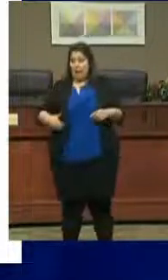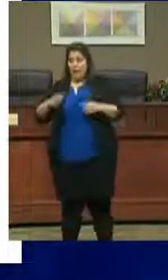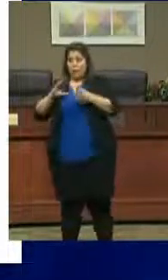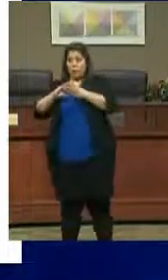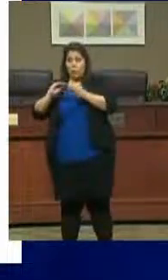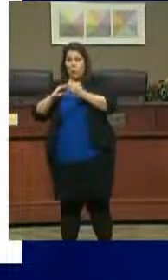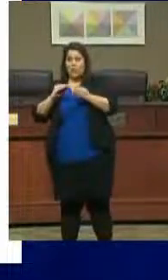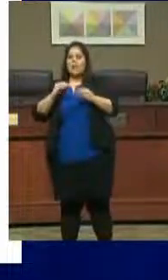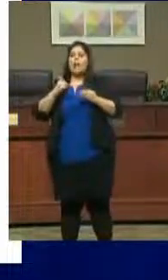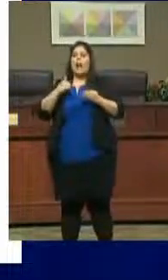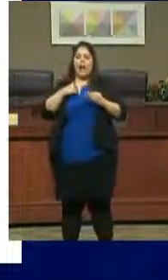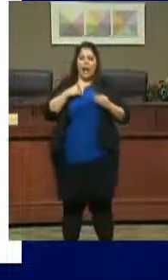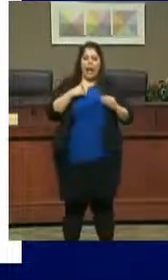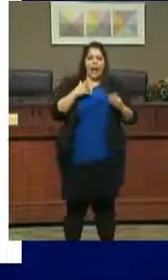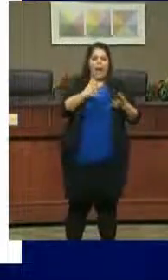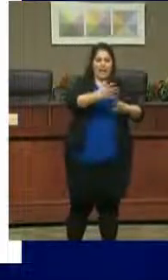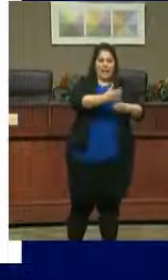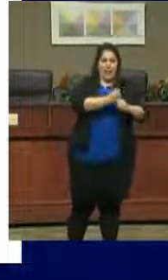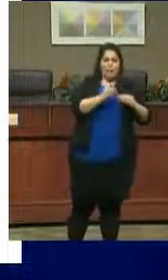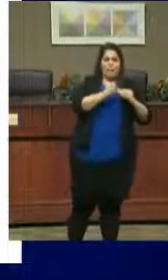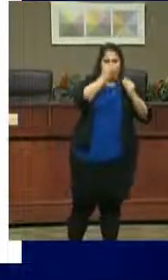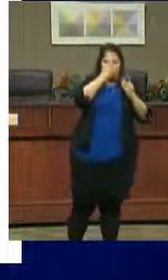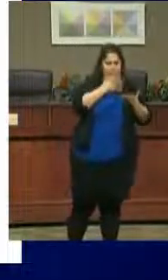numbers. So